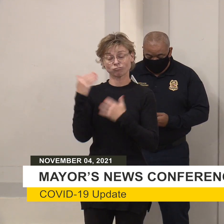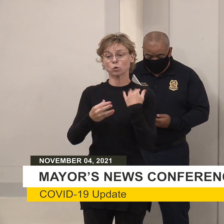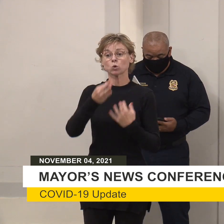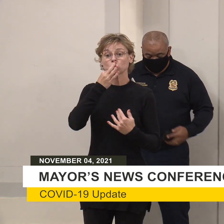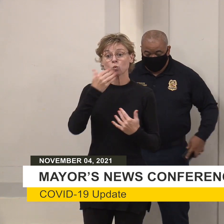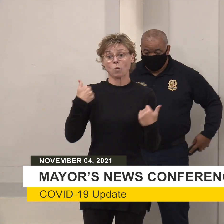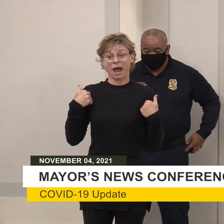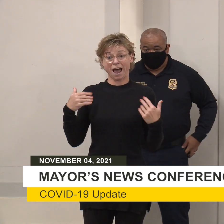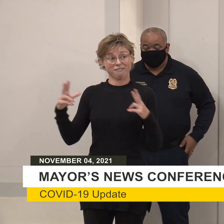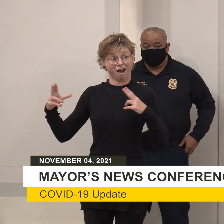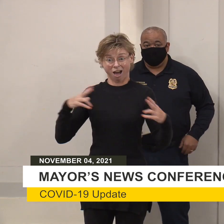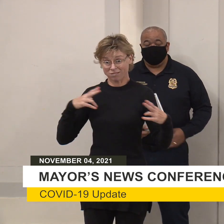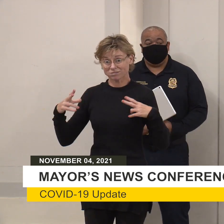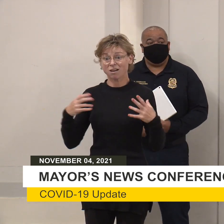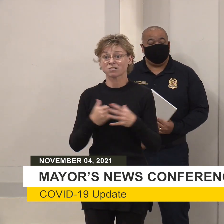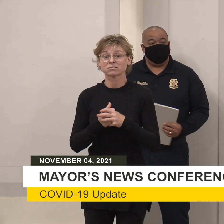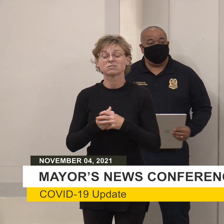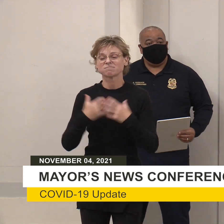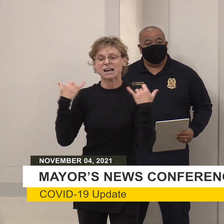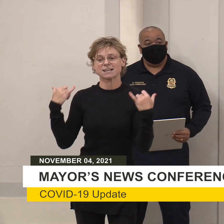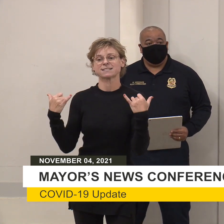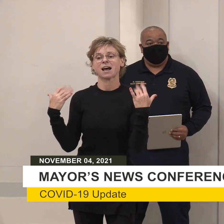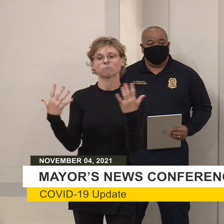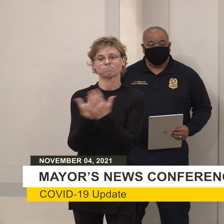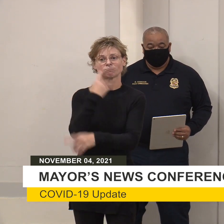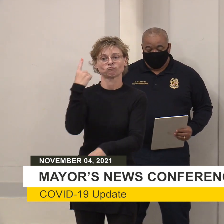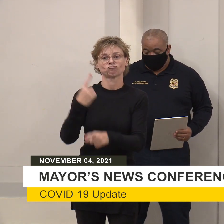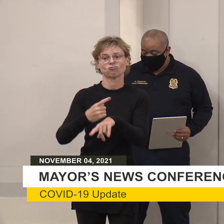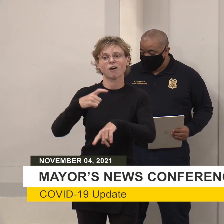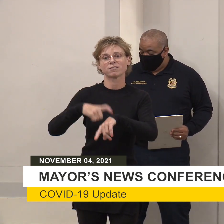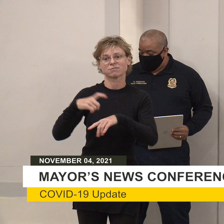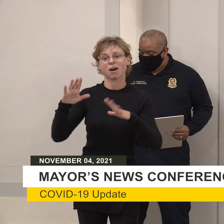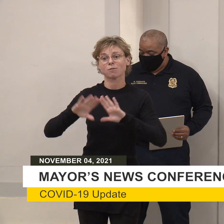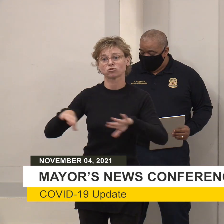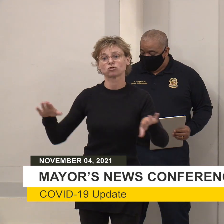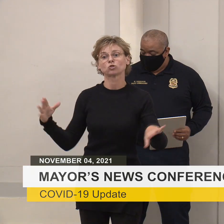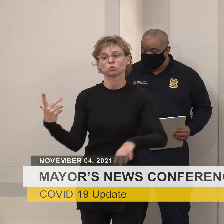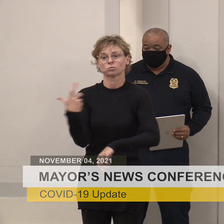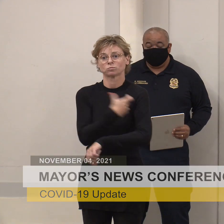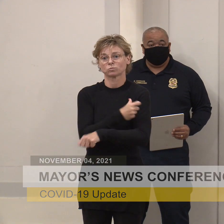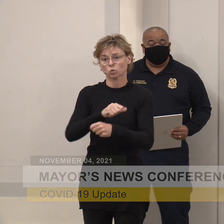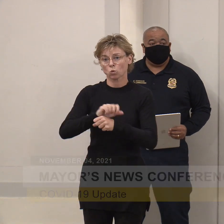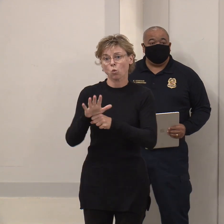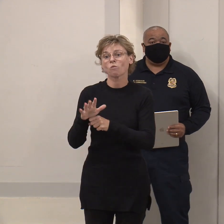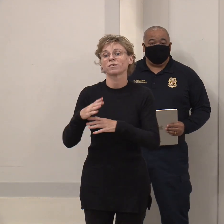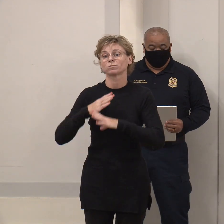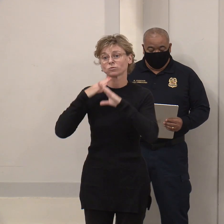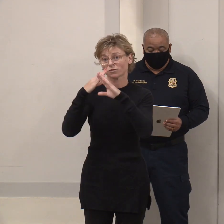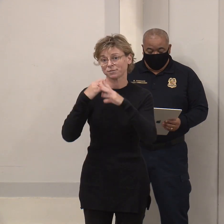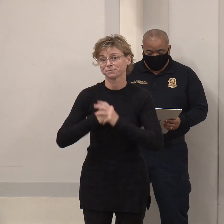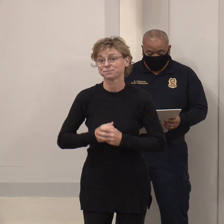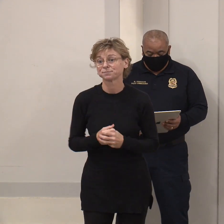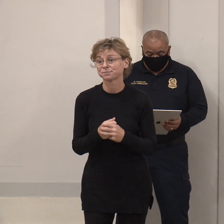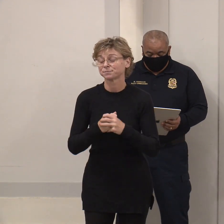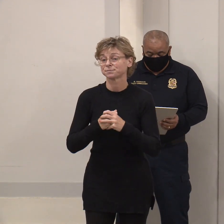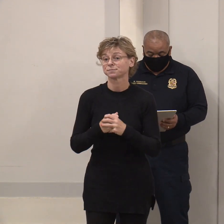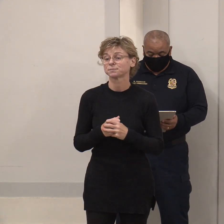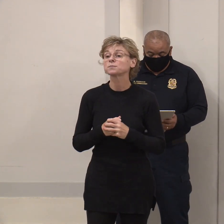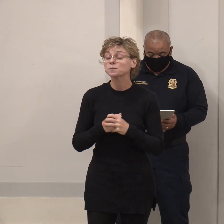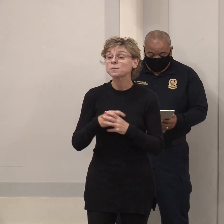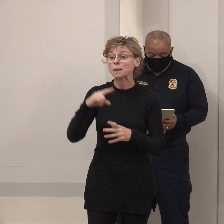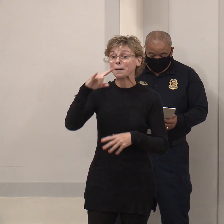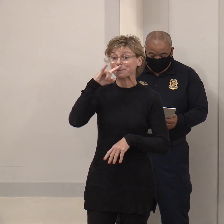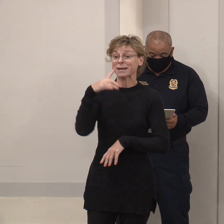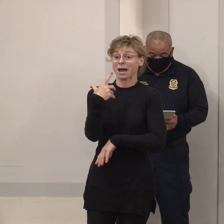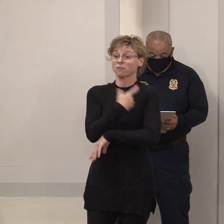holidays, now is the time for children to get the COVID vaccine. Pediatric vaccine is crucial